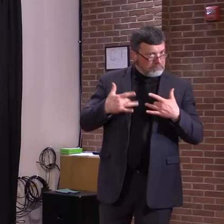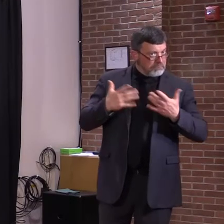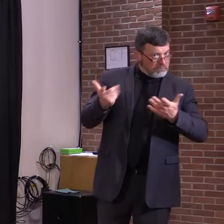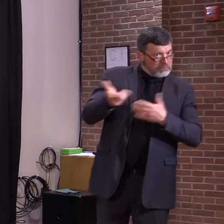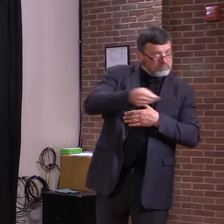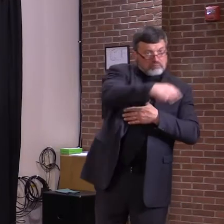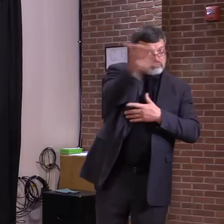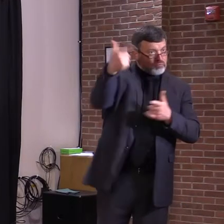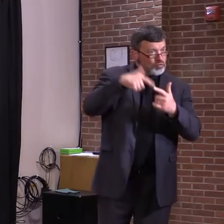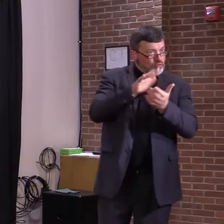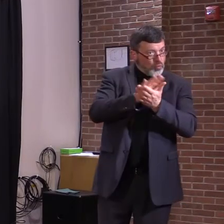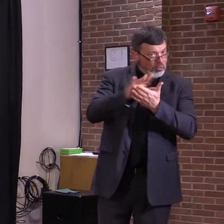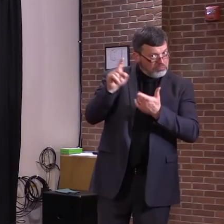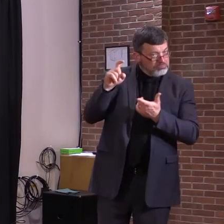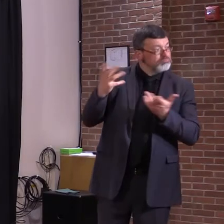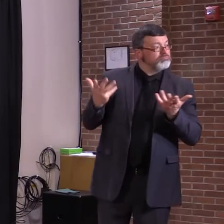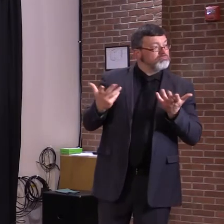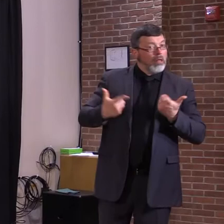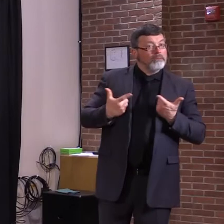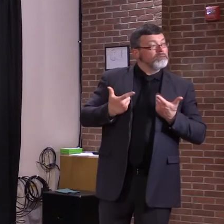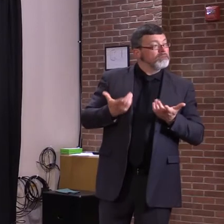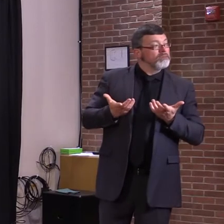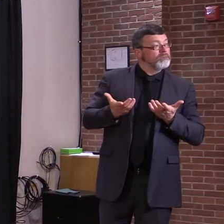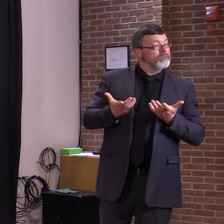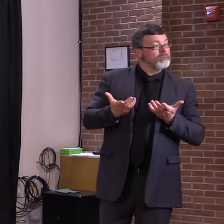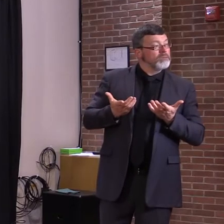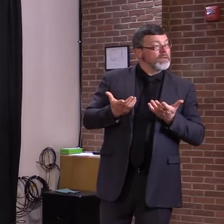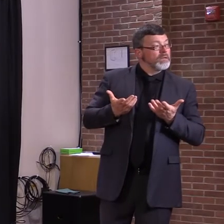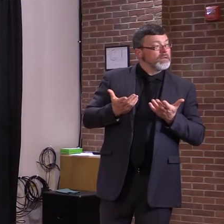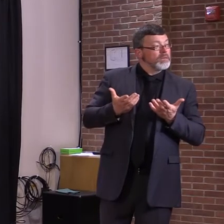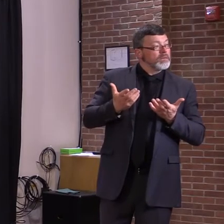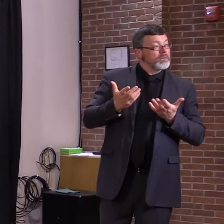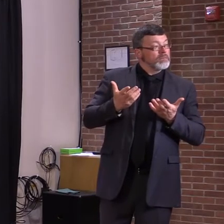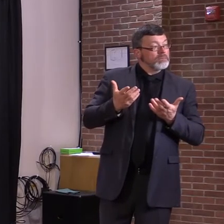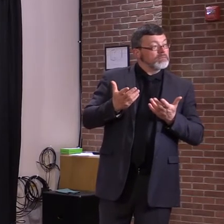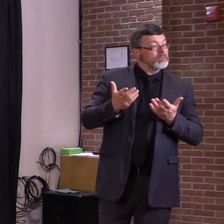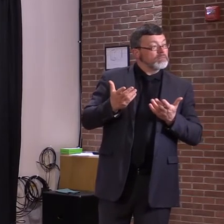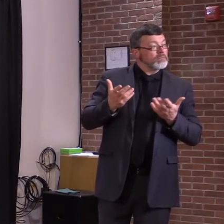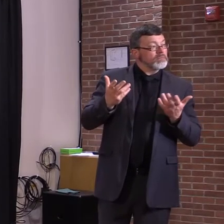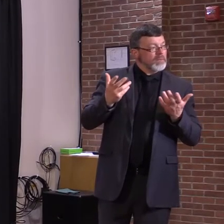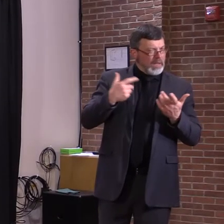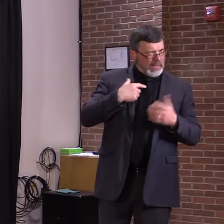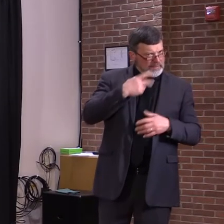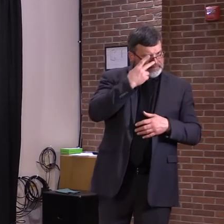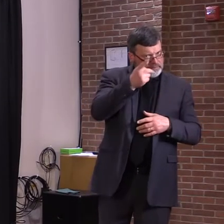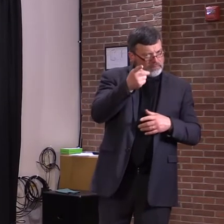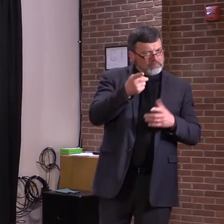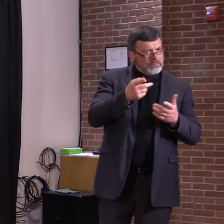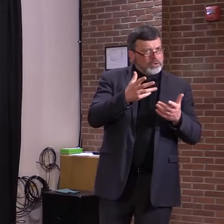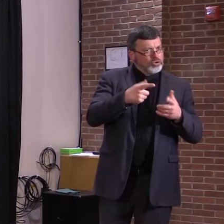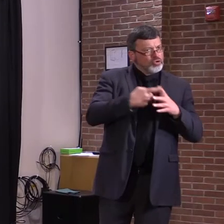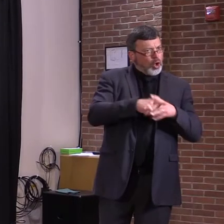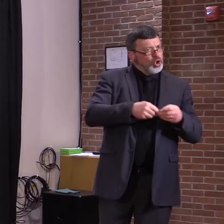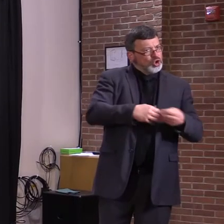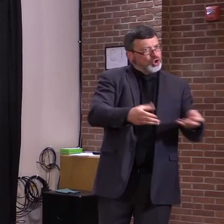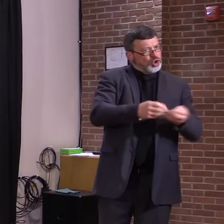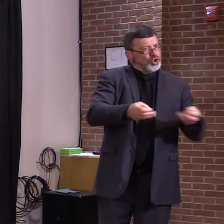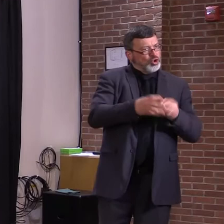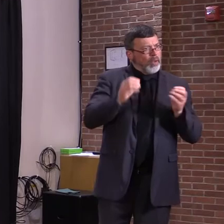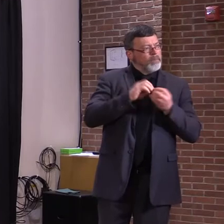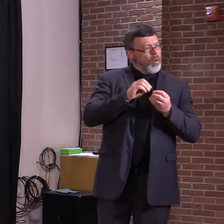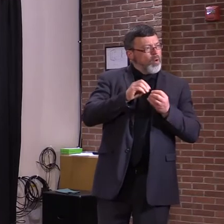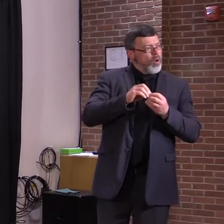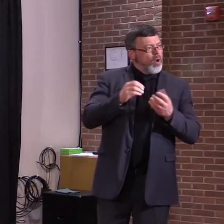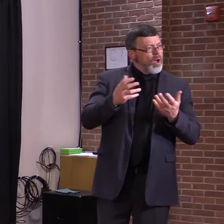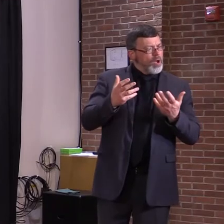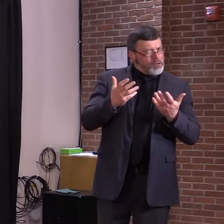those metrics were released. I was wondering if in the, you know,